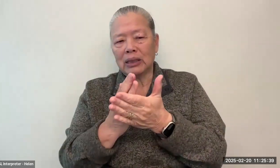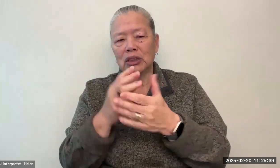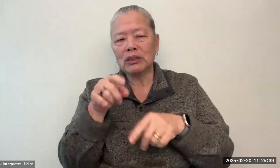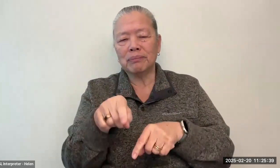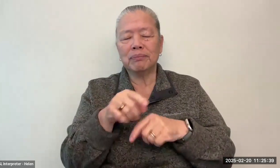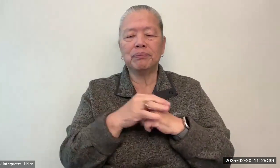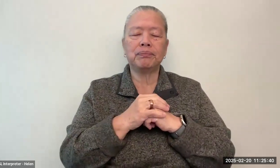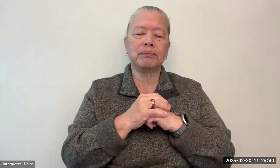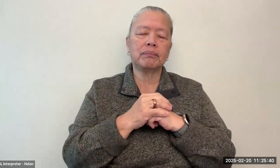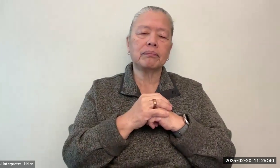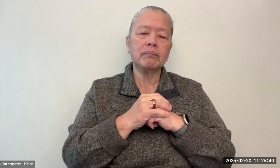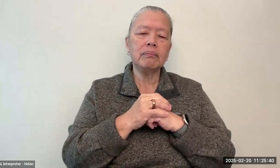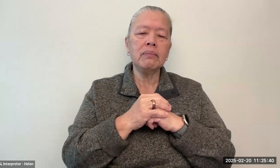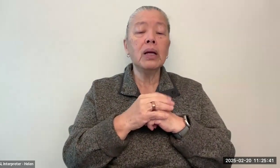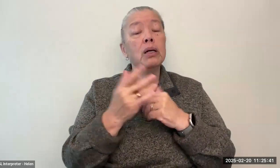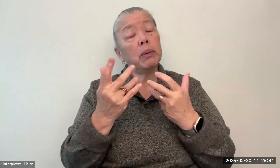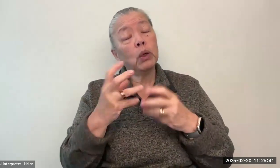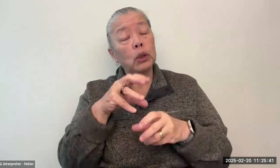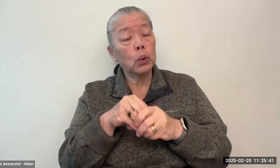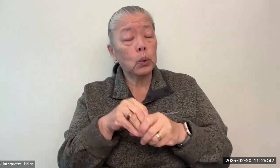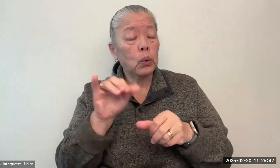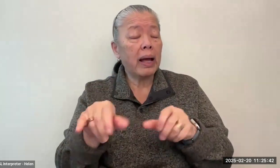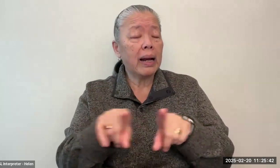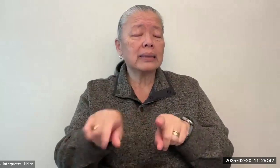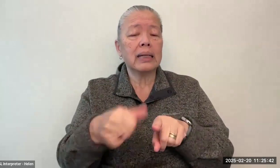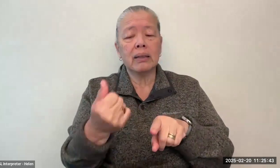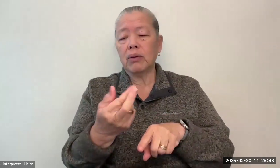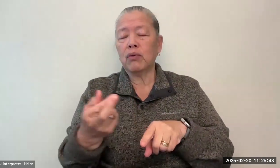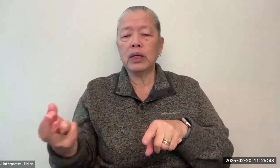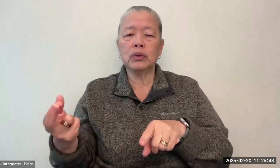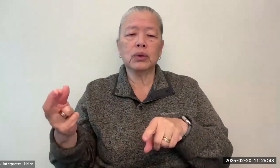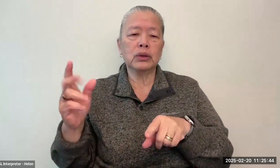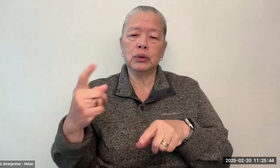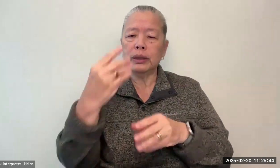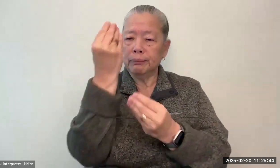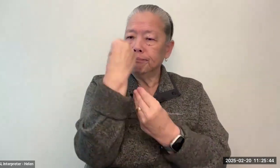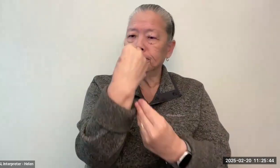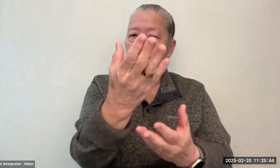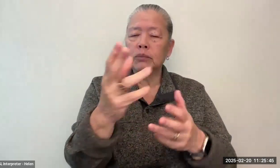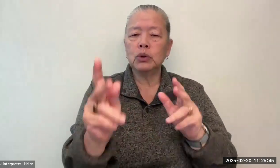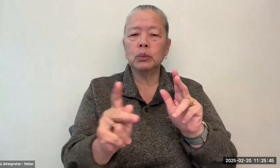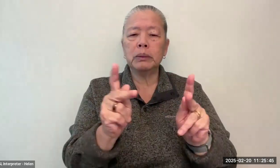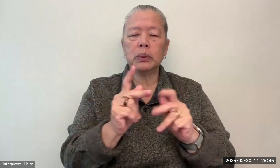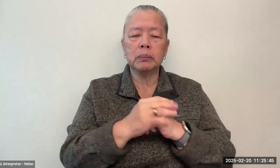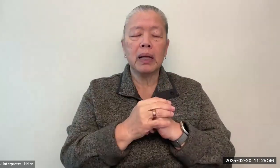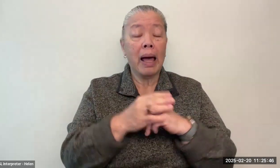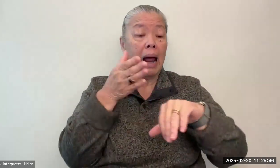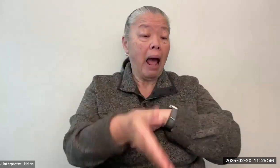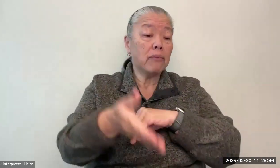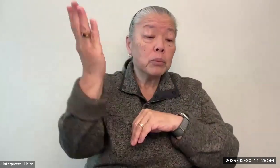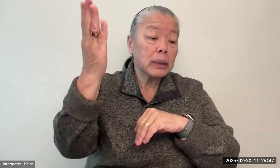umc.org/regionalization. You may want to include it as an additional resource you share for people to take home with them after a